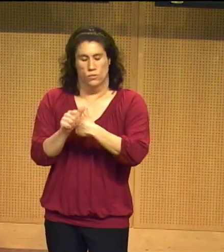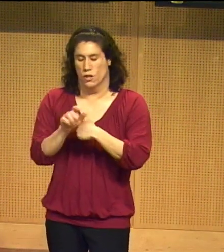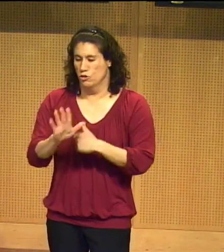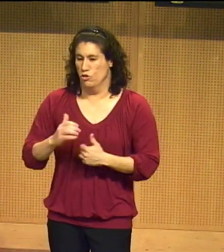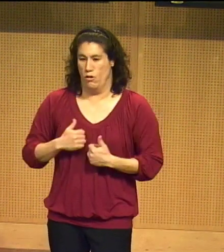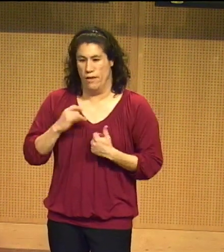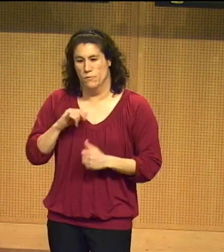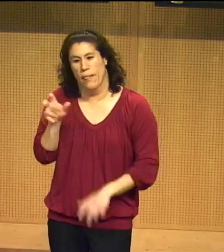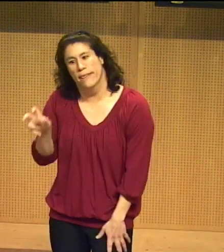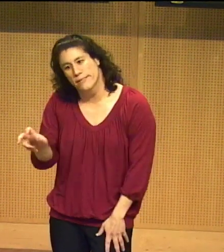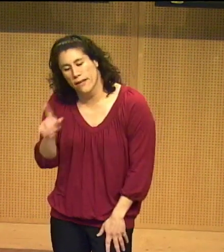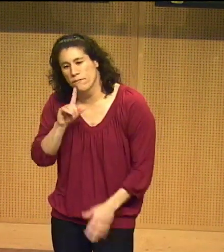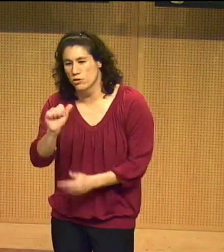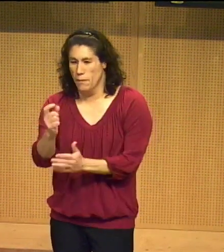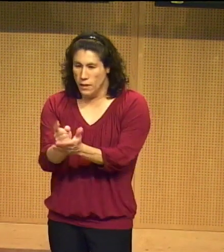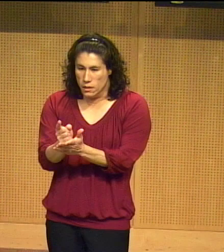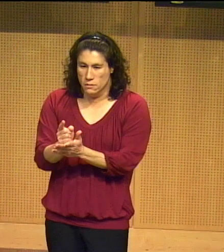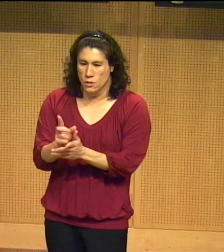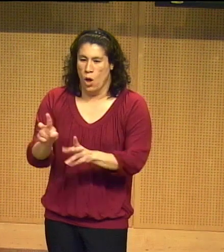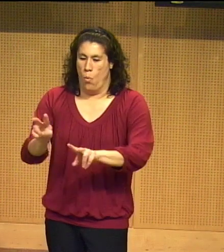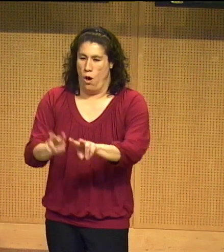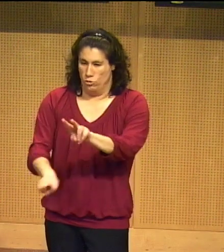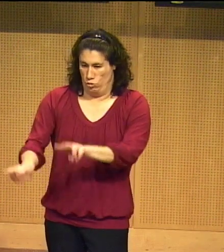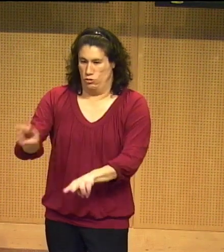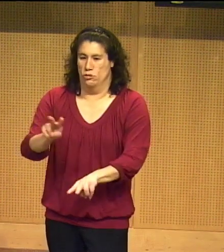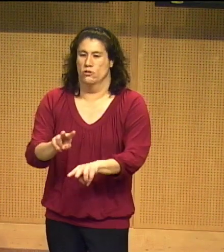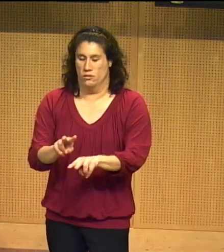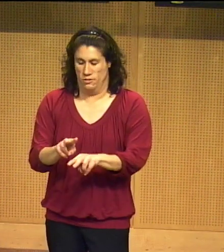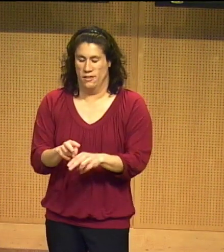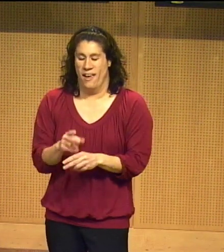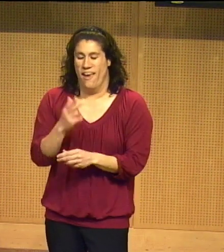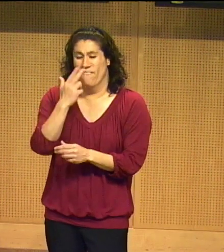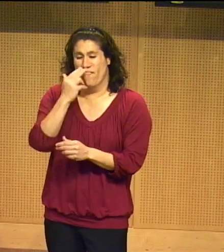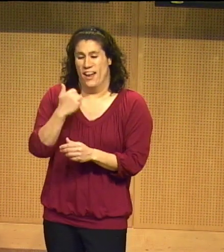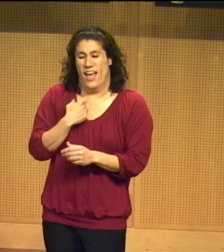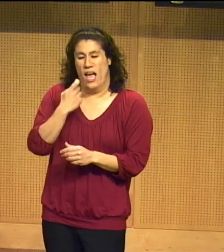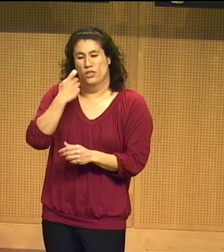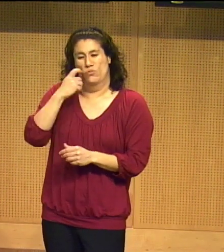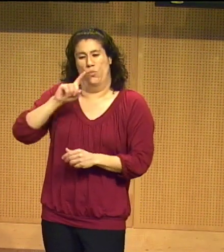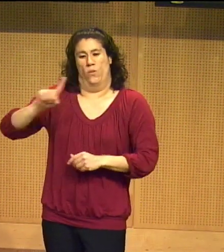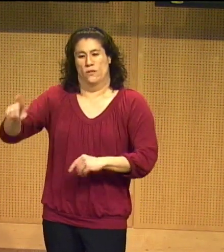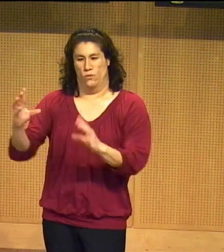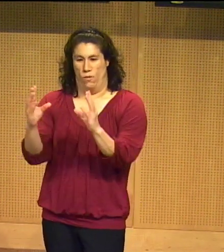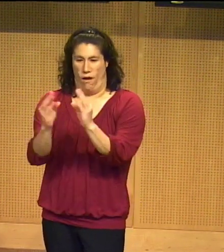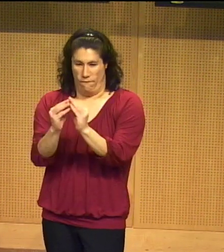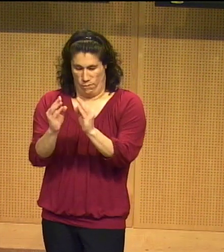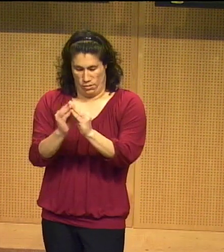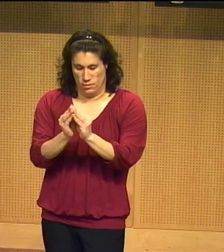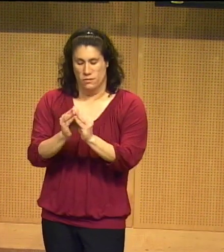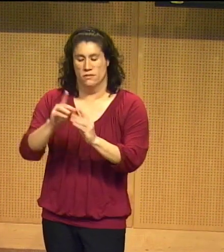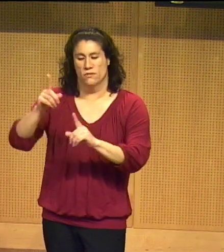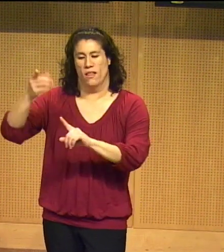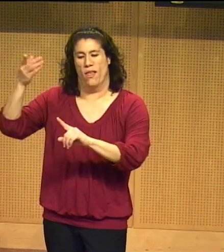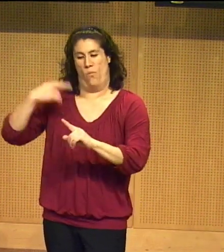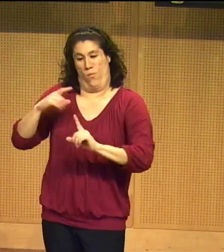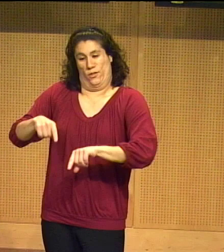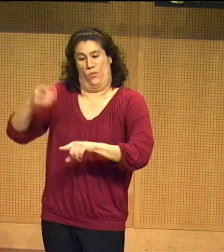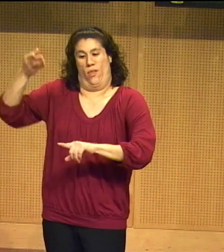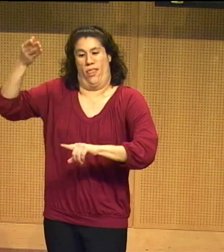in danger getting close to a distressed animal. It's funny, I went to a conference one time and the lecture was given by an